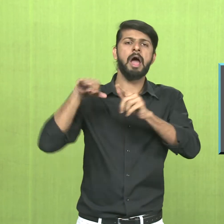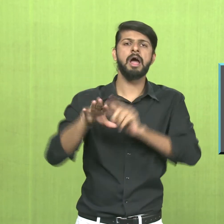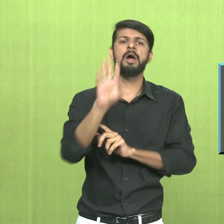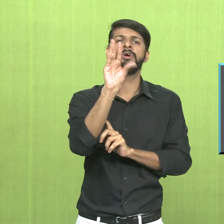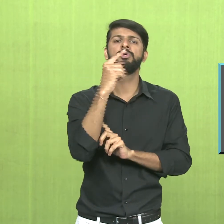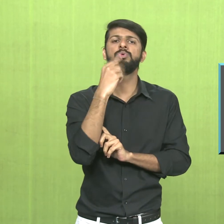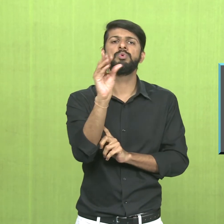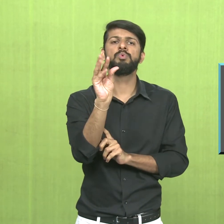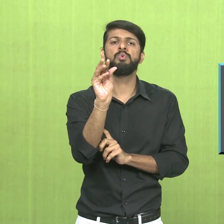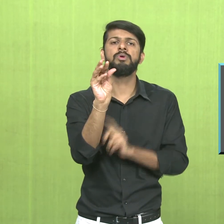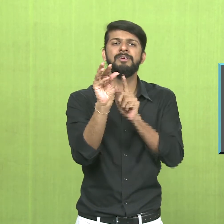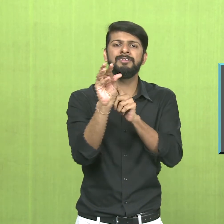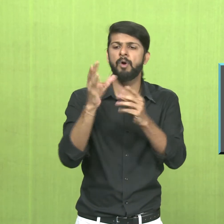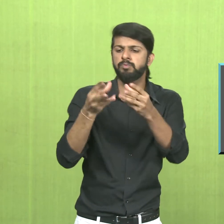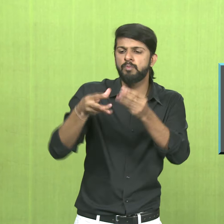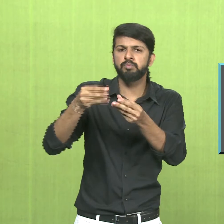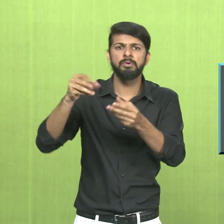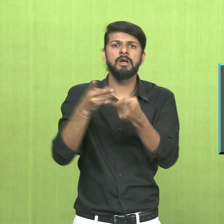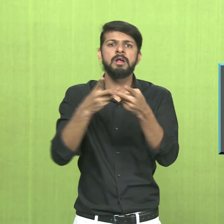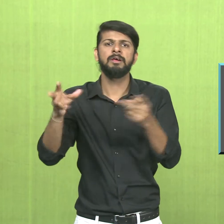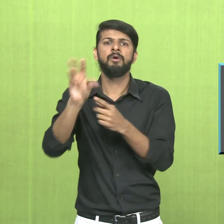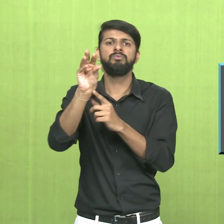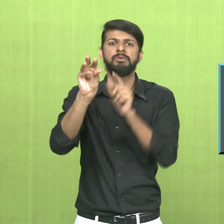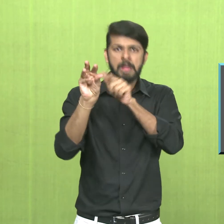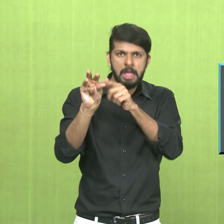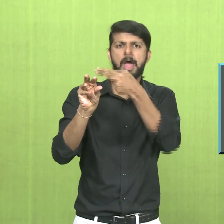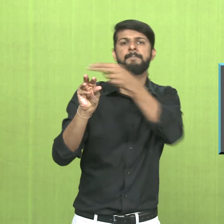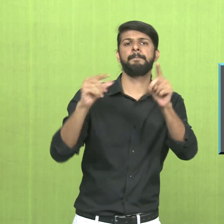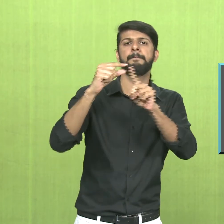word, I mean both the words pastel and pastelus, means paste.